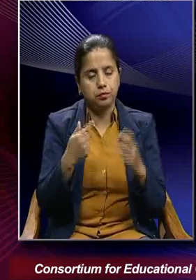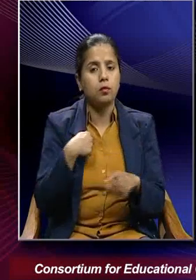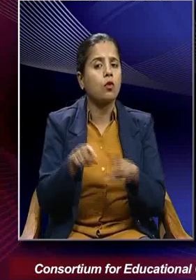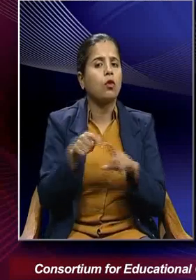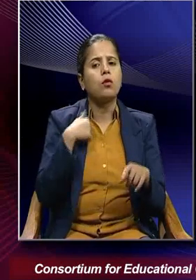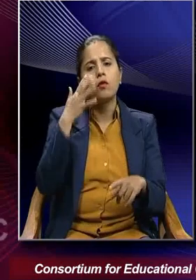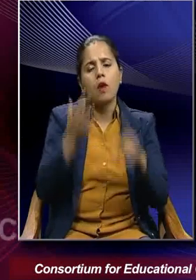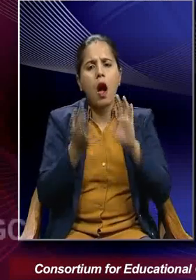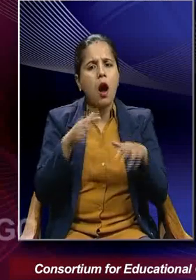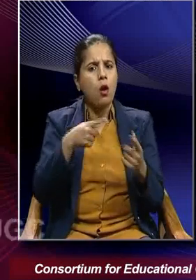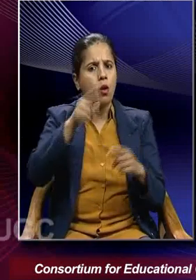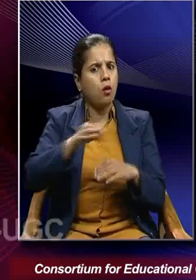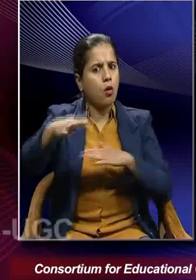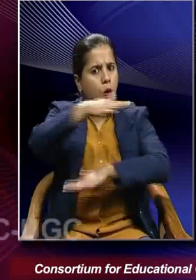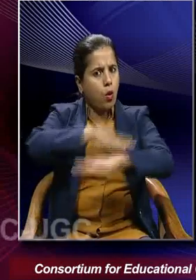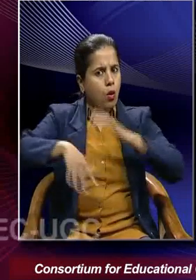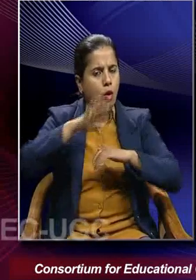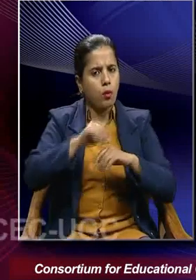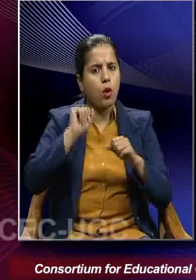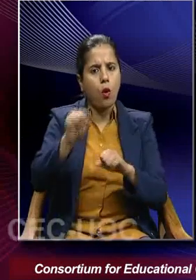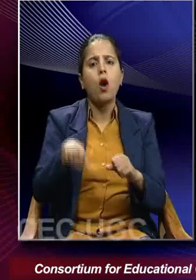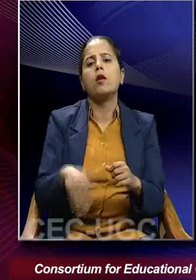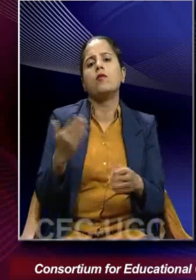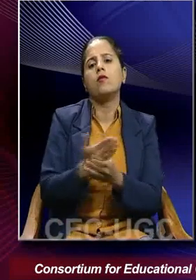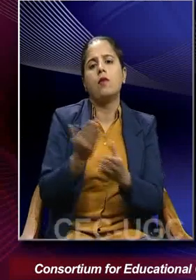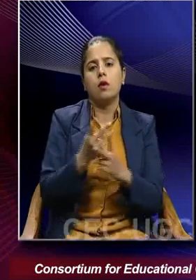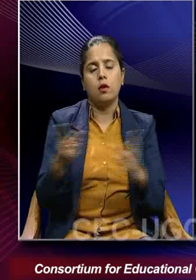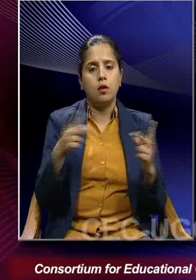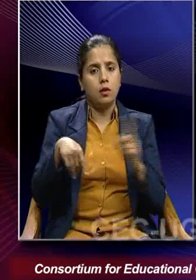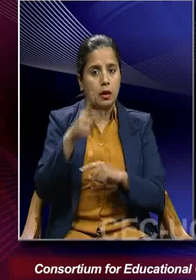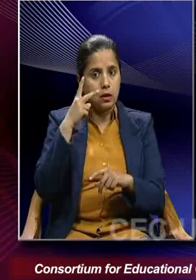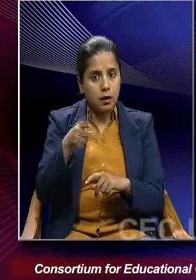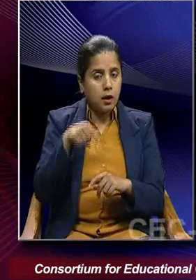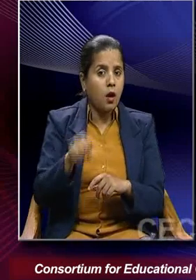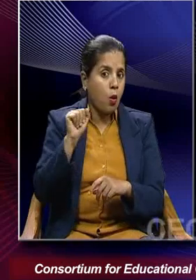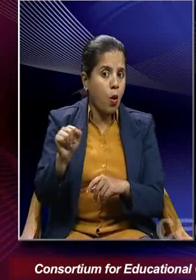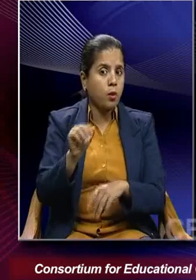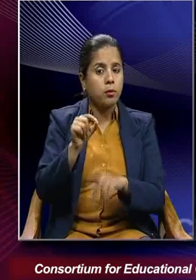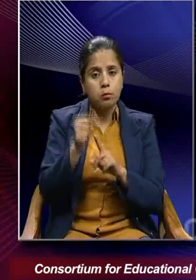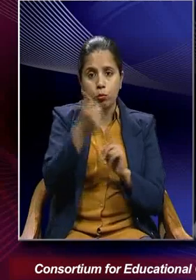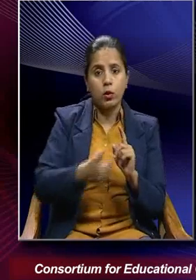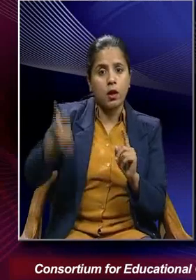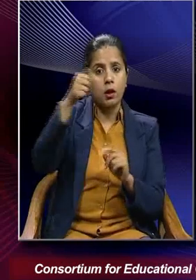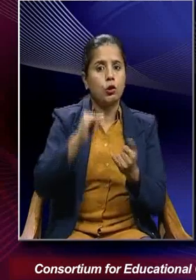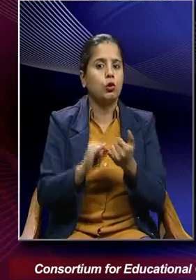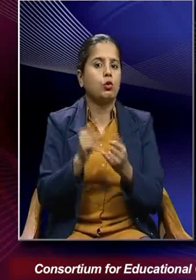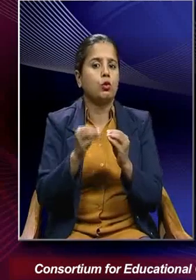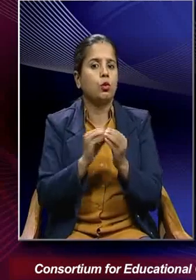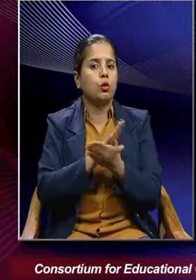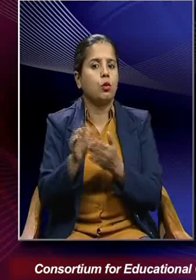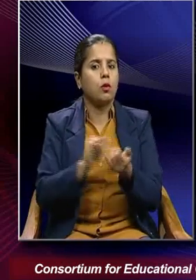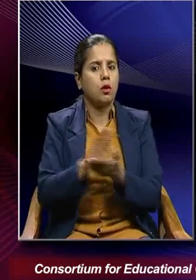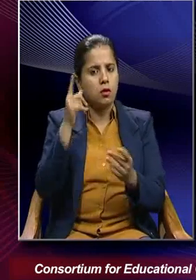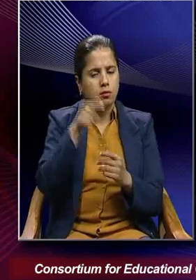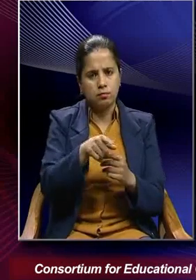that how he organized the rank and file of the Congress in opposition to the then Congress President Subhash Chandra Bose's attempt to move away